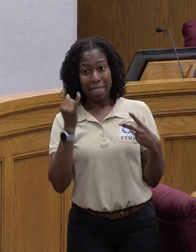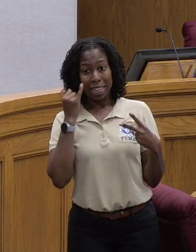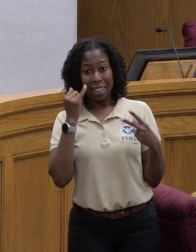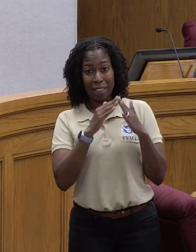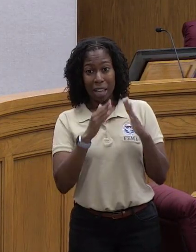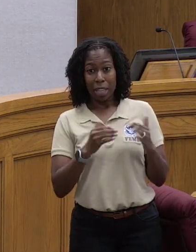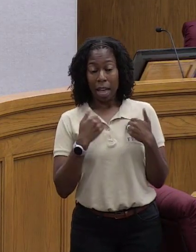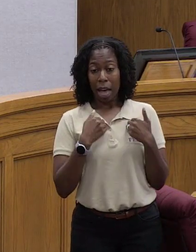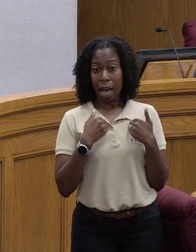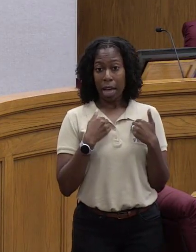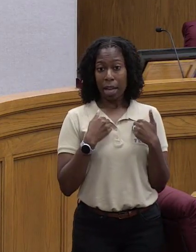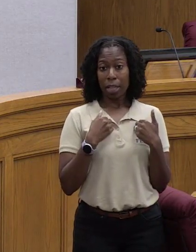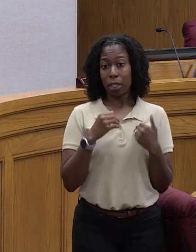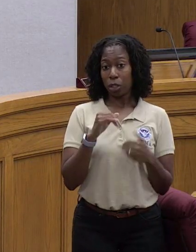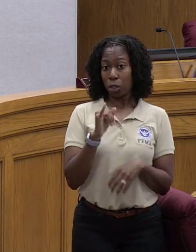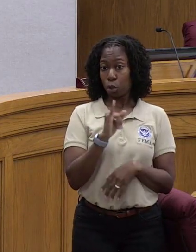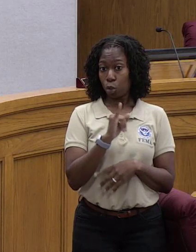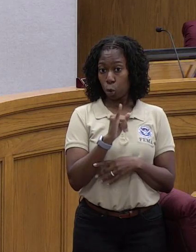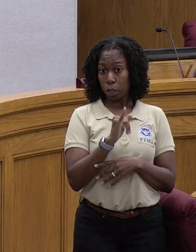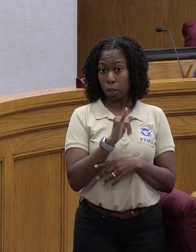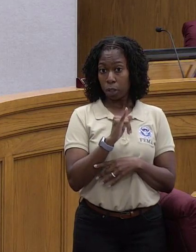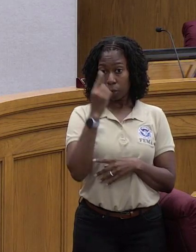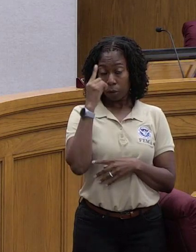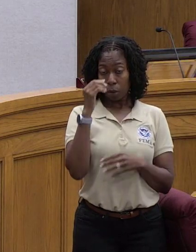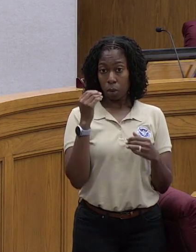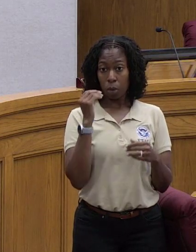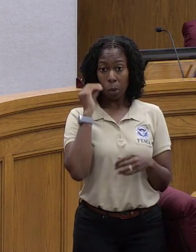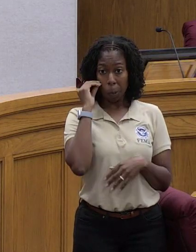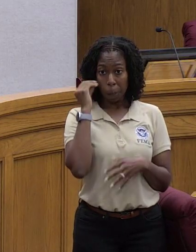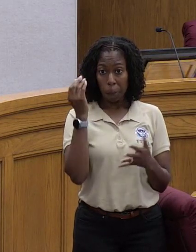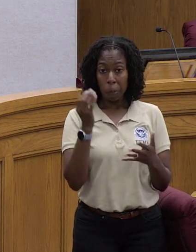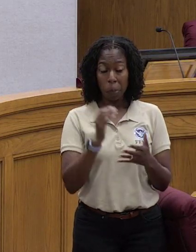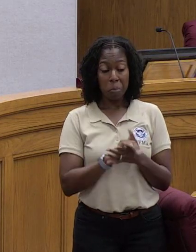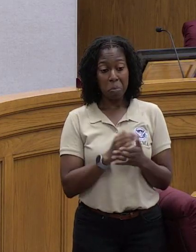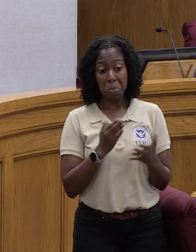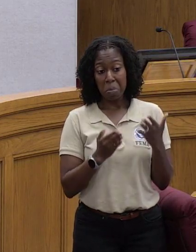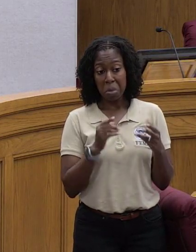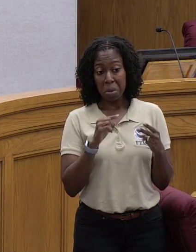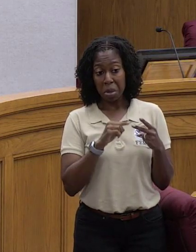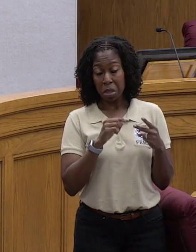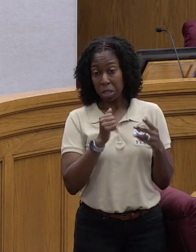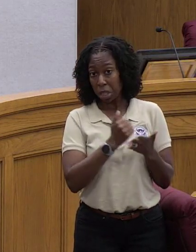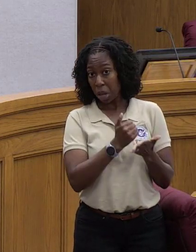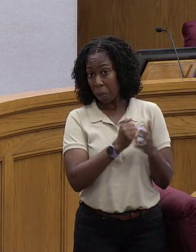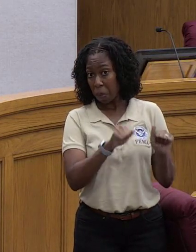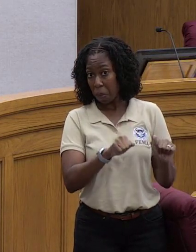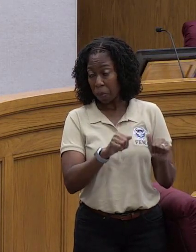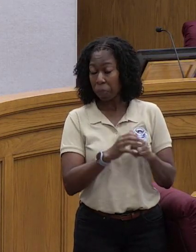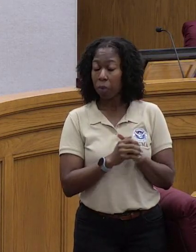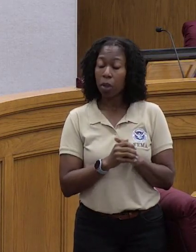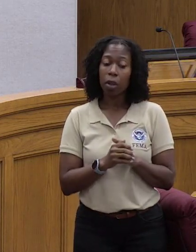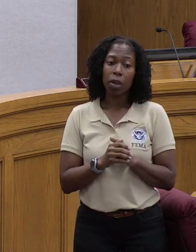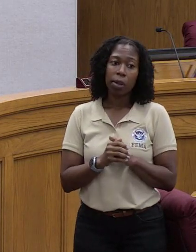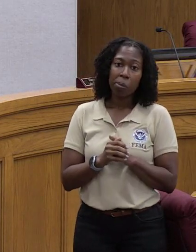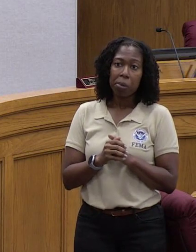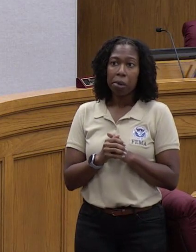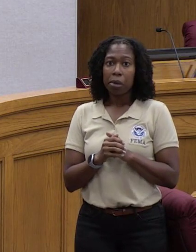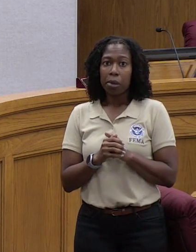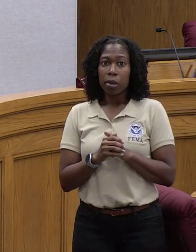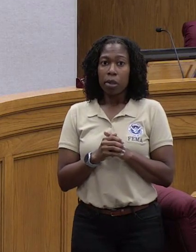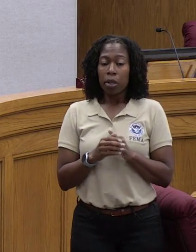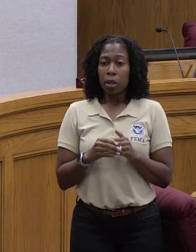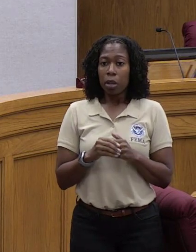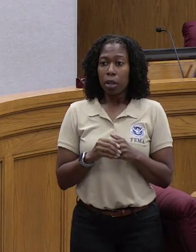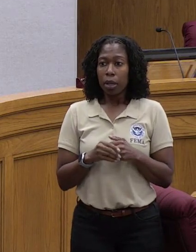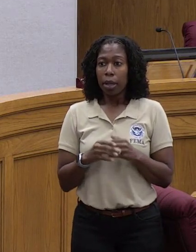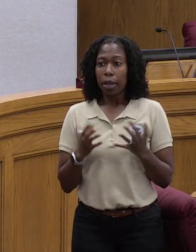have homeowners insurance, there may be some opportunities there. The only thing and just in terms of managing expectations,